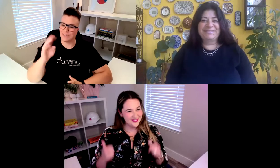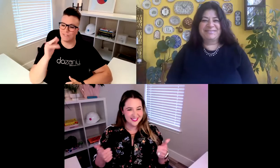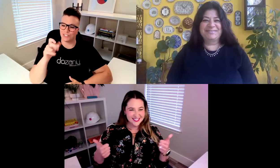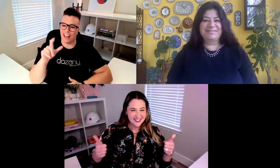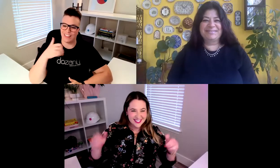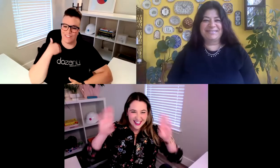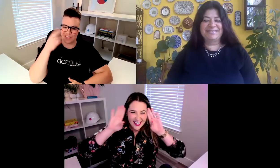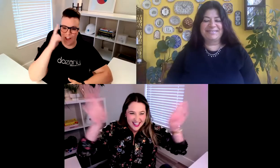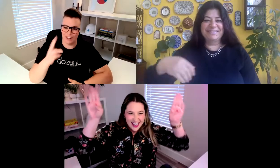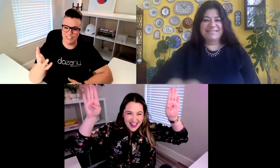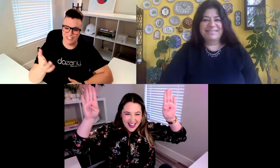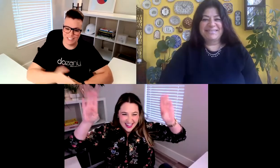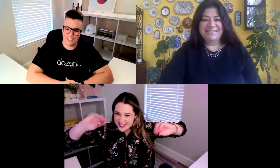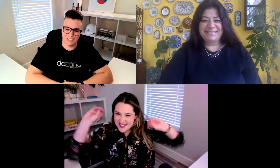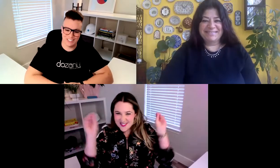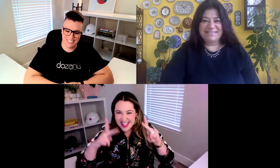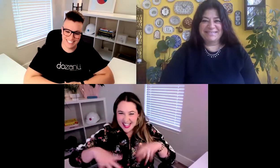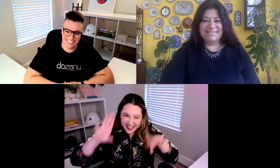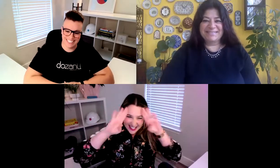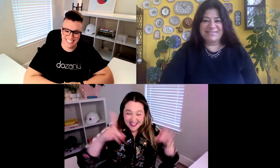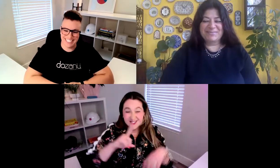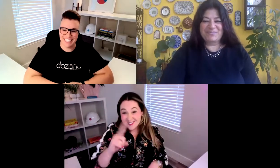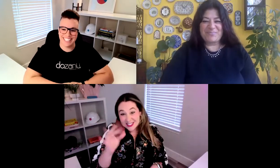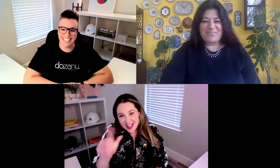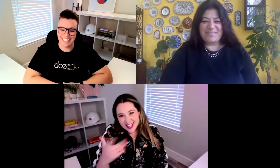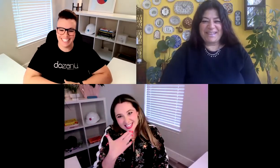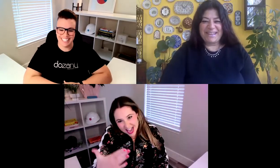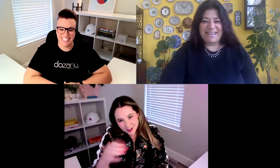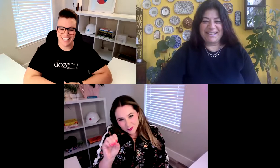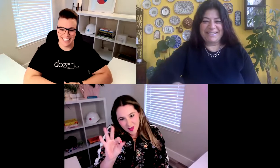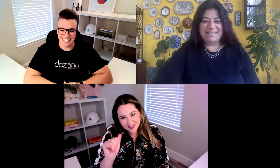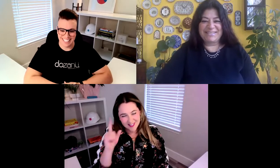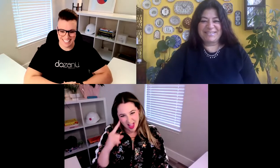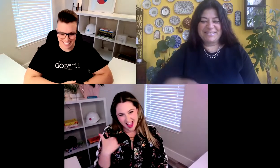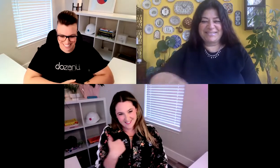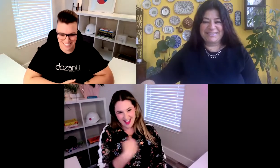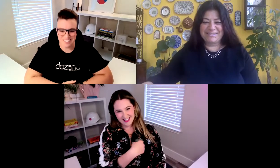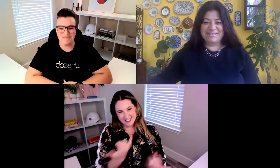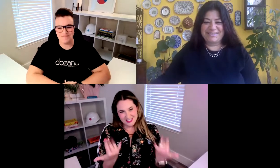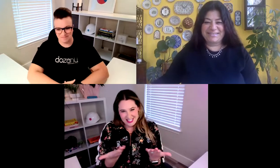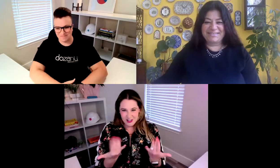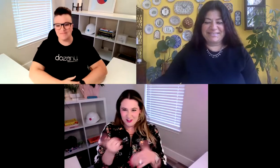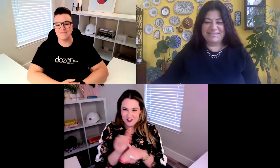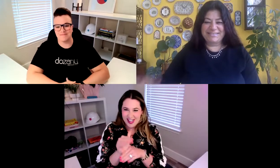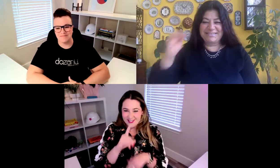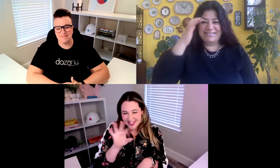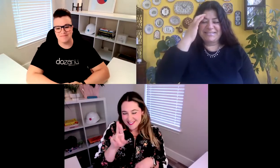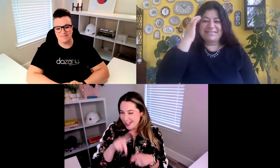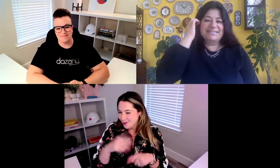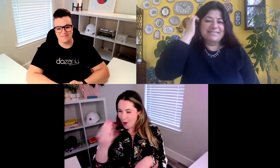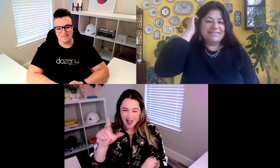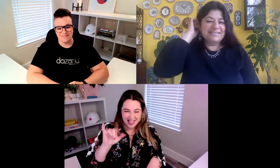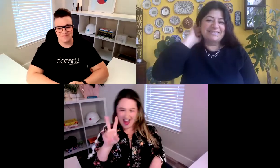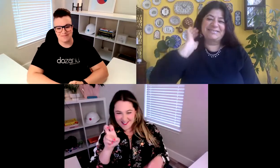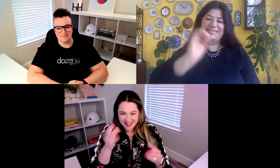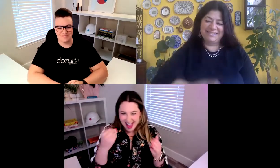your background, where you're from. This is Catherine. I will refer to Michelle to go first. This is Michelle signing. Hi. Okay. Thank you so much, Sophia,